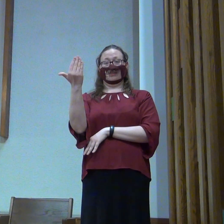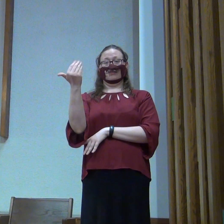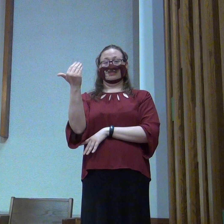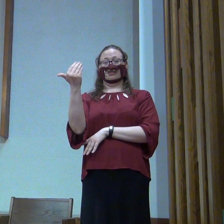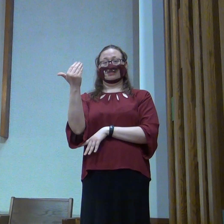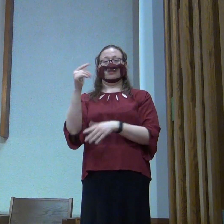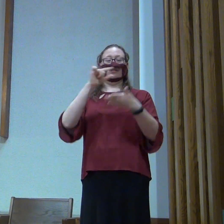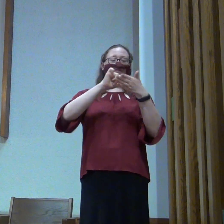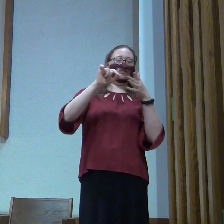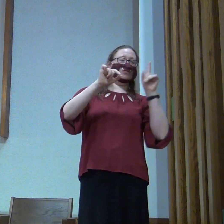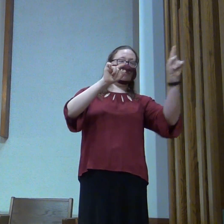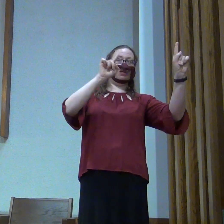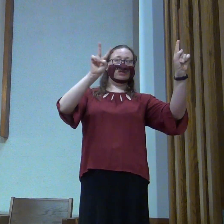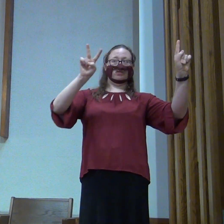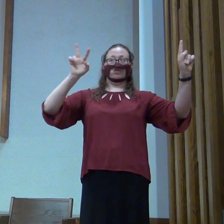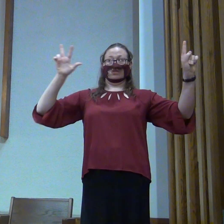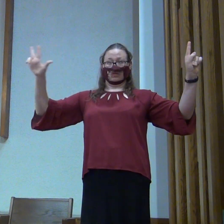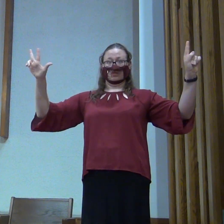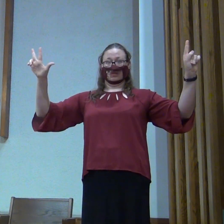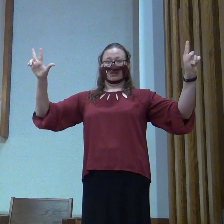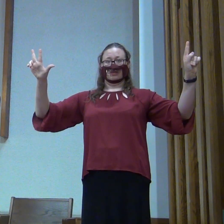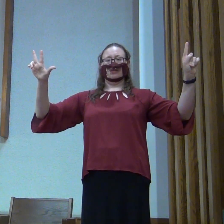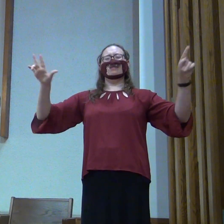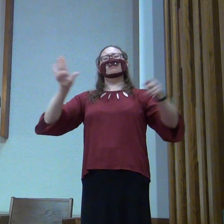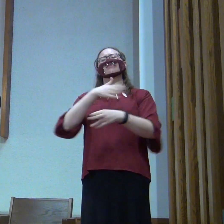three verses, "Were You There?"